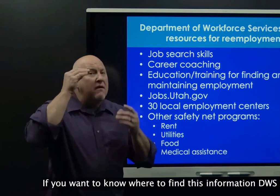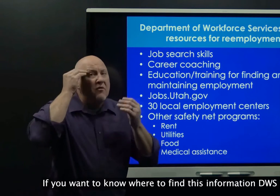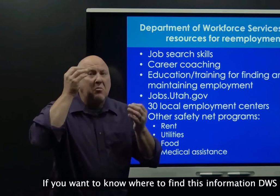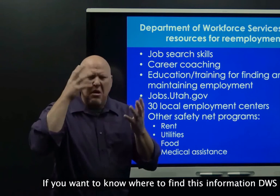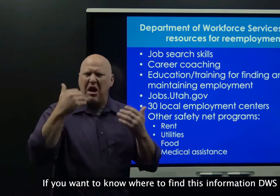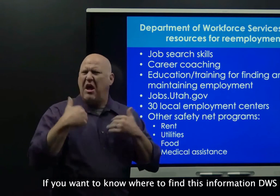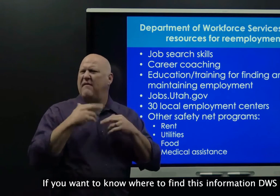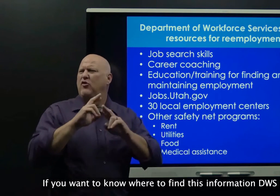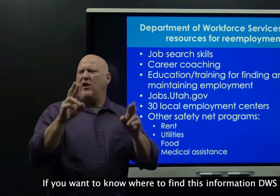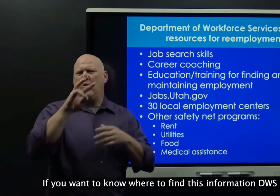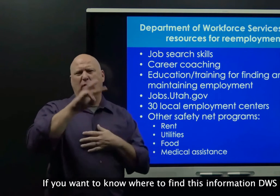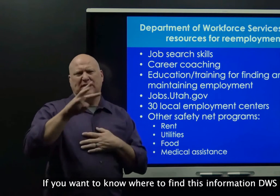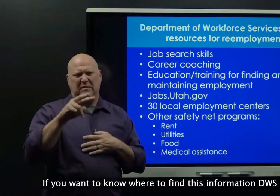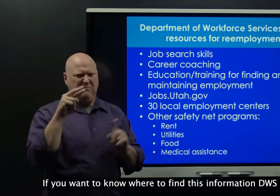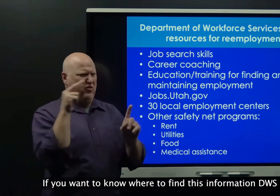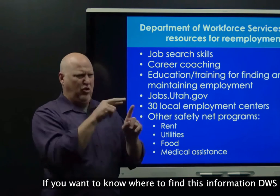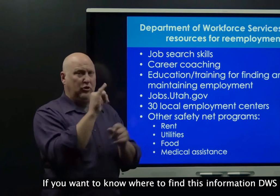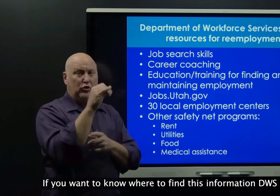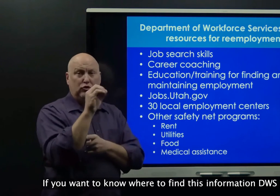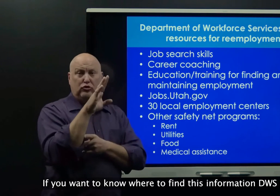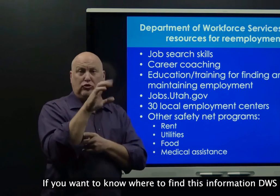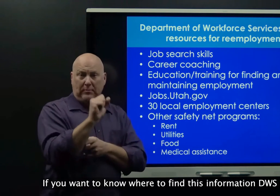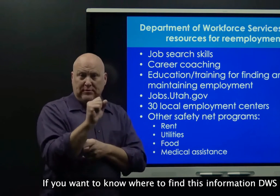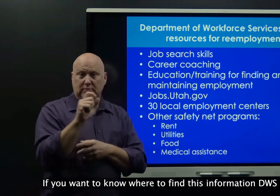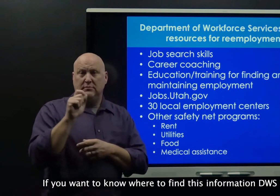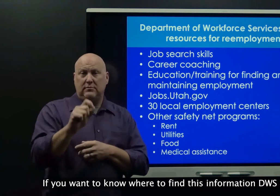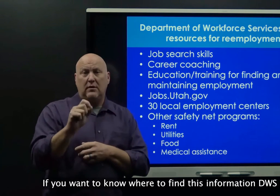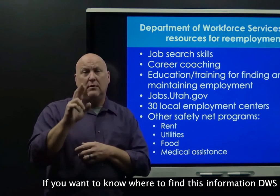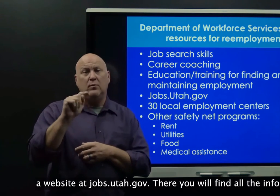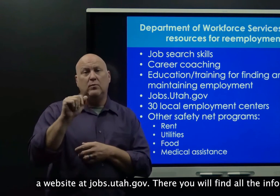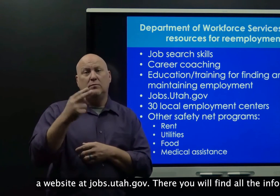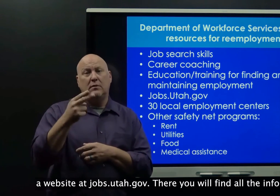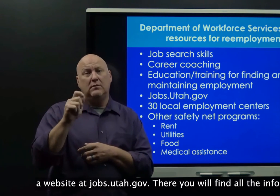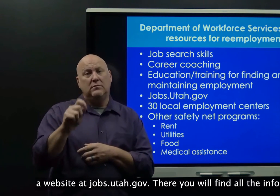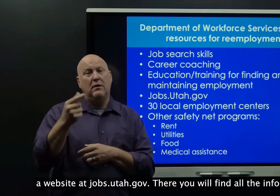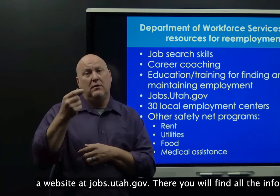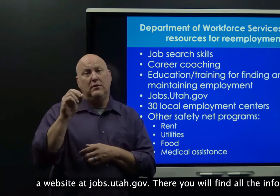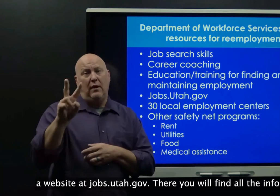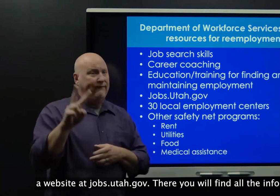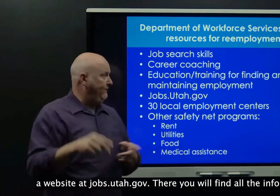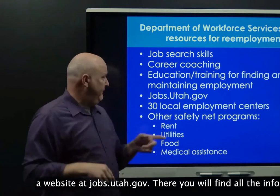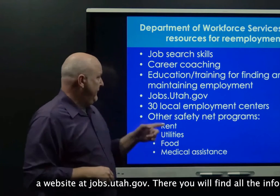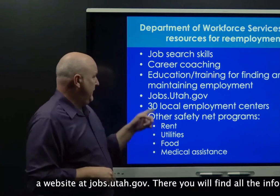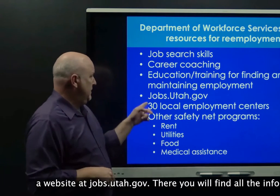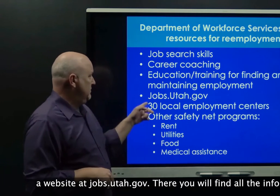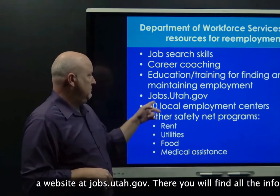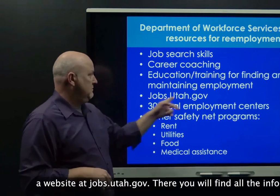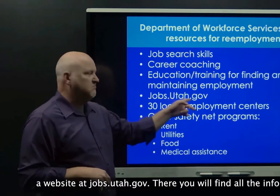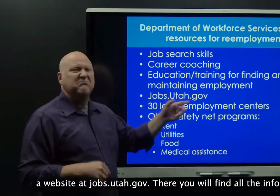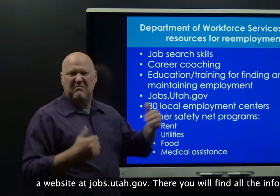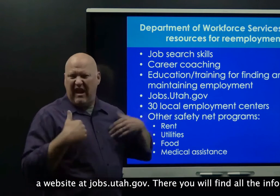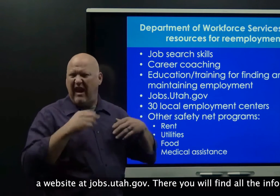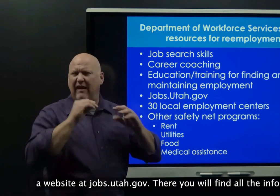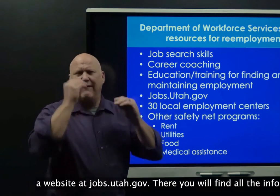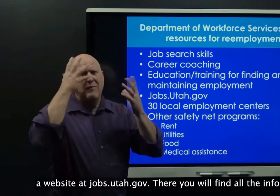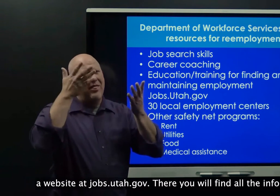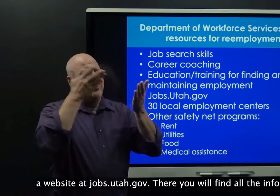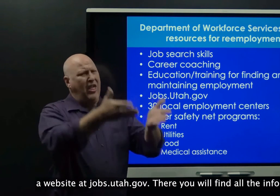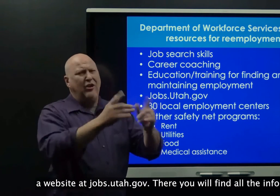If you want to know where to find this information, DWS set up a website at jobs.utah.gov. There you will